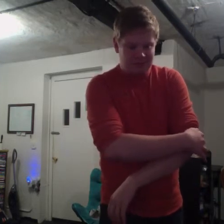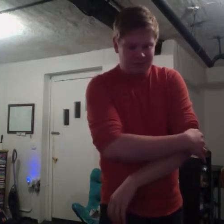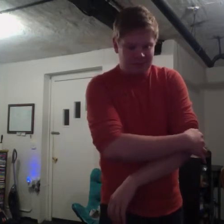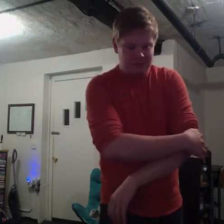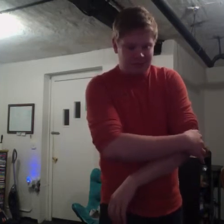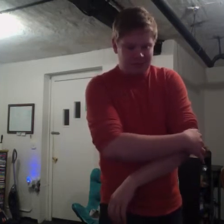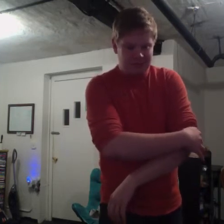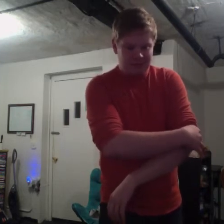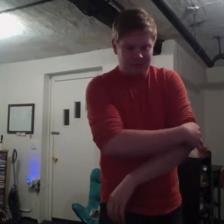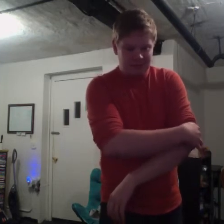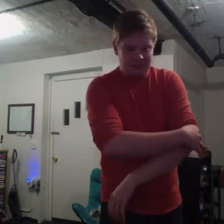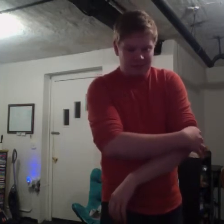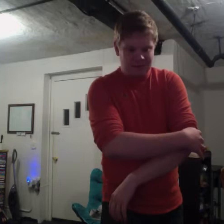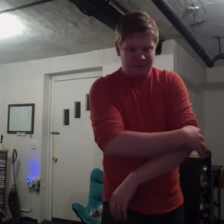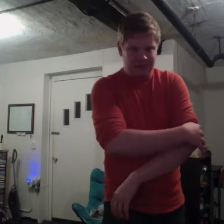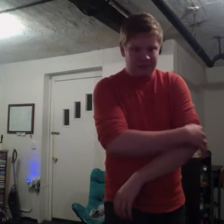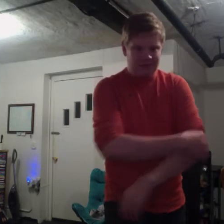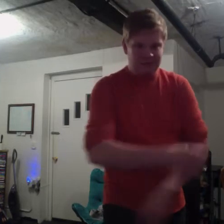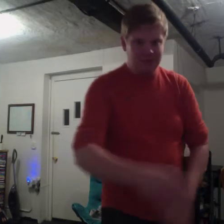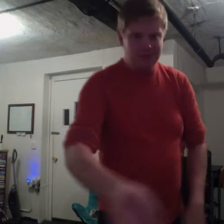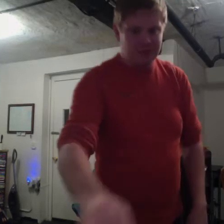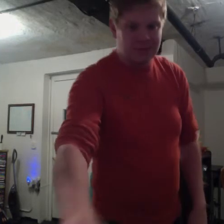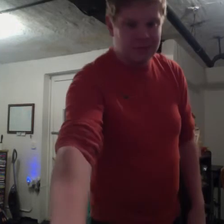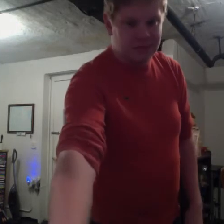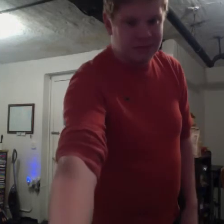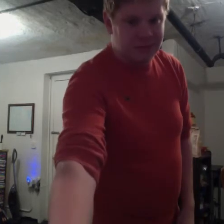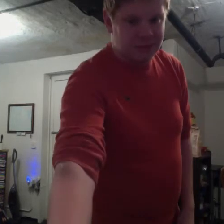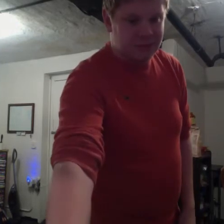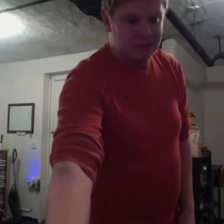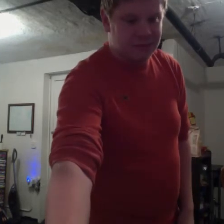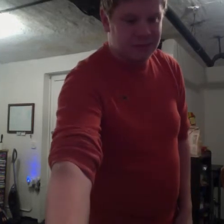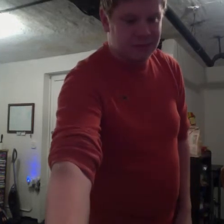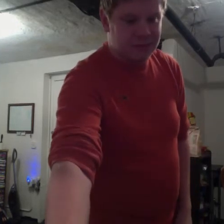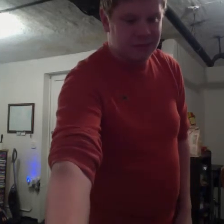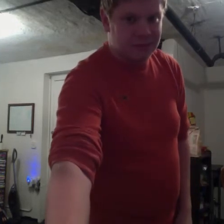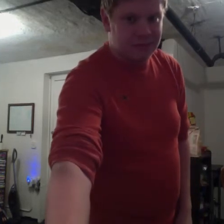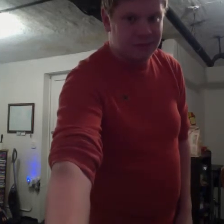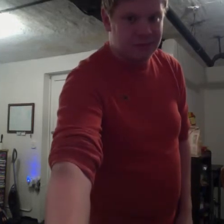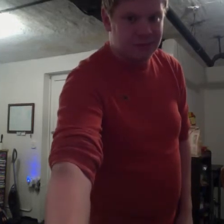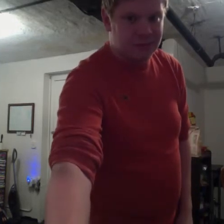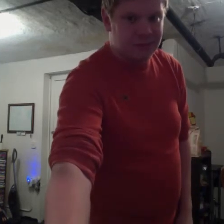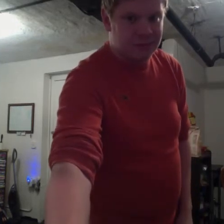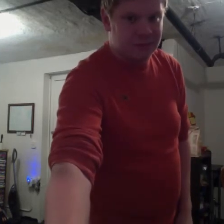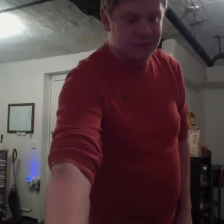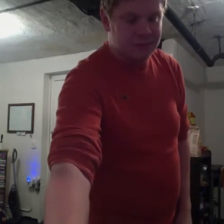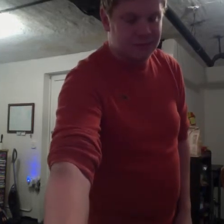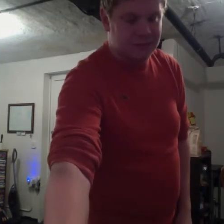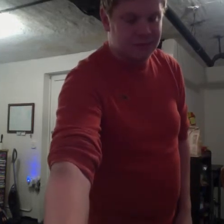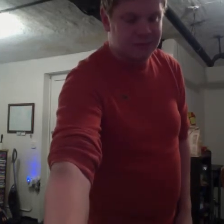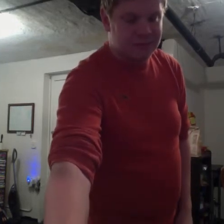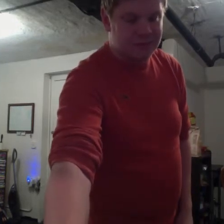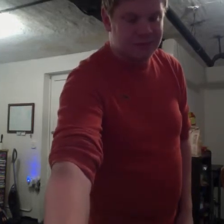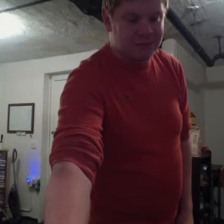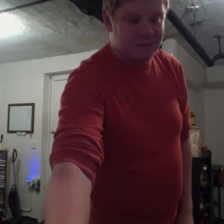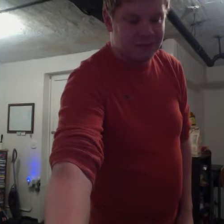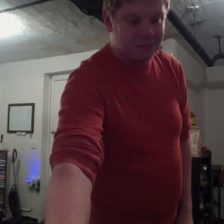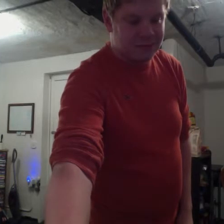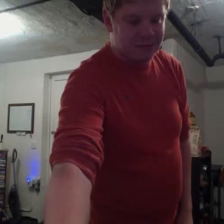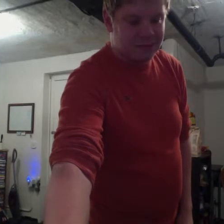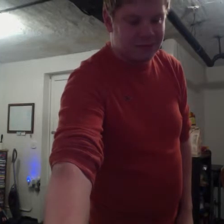5. I go into the dressing room, I put those 5 sweaters on, and I summon my powers of invisibility into the dressing room. I